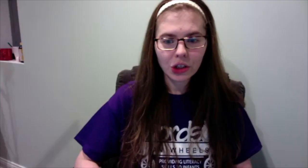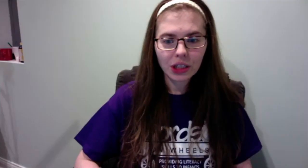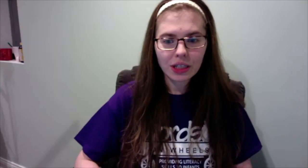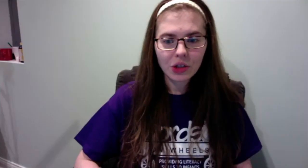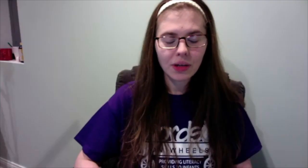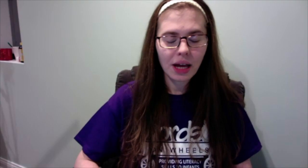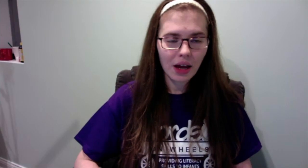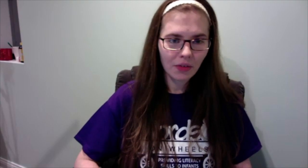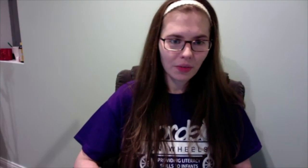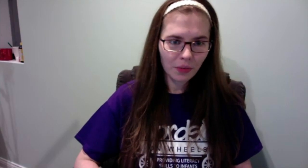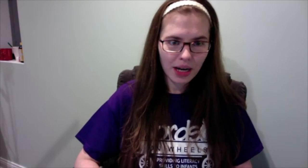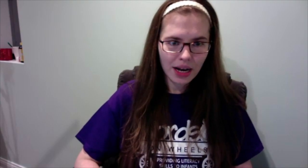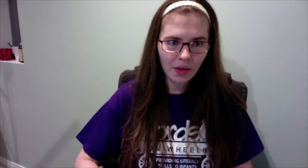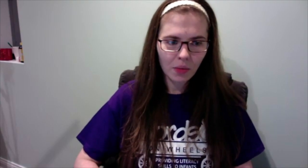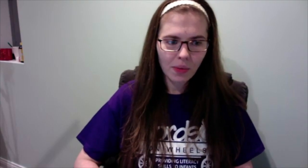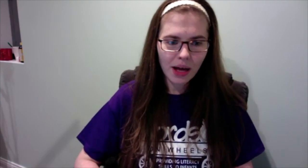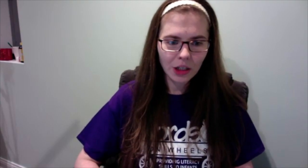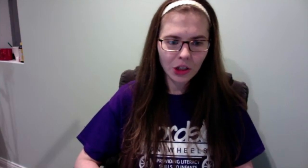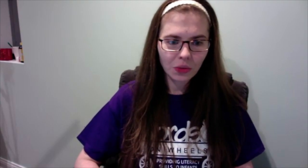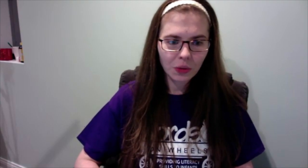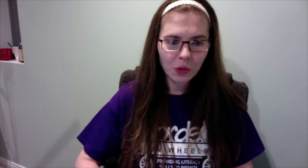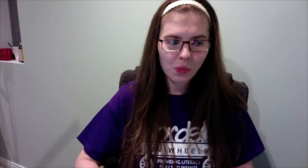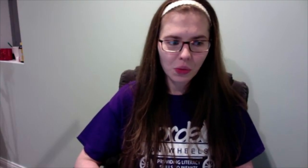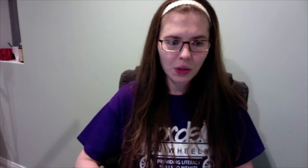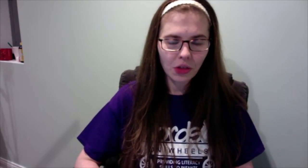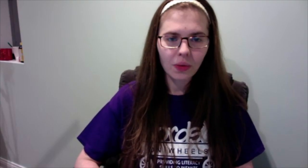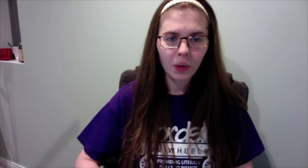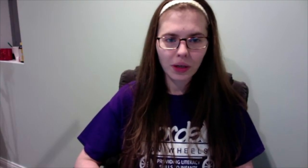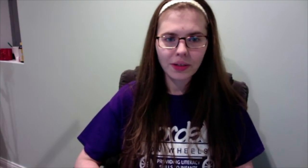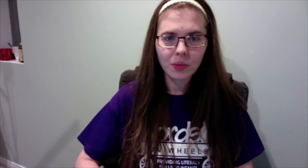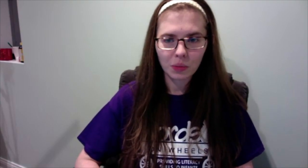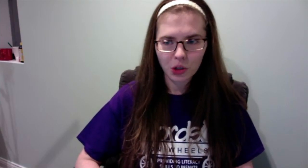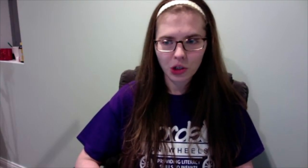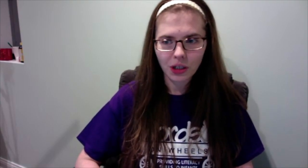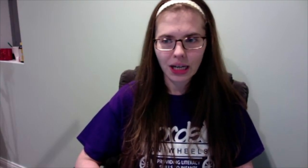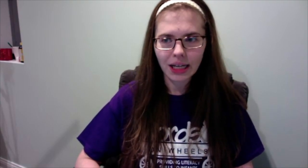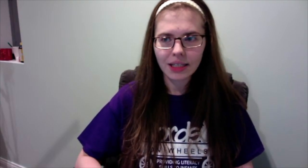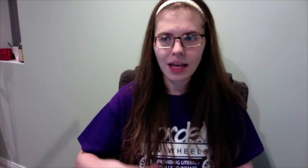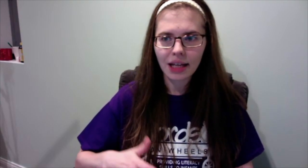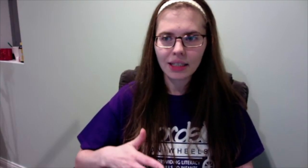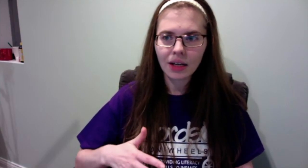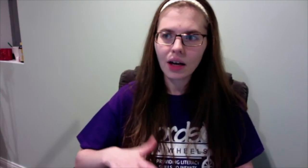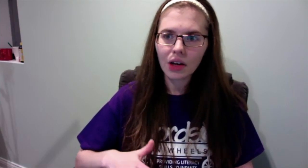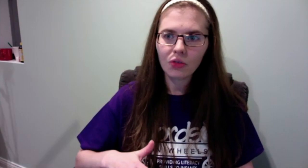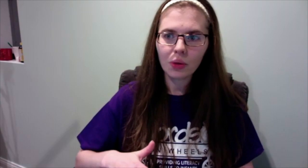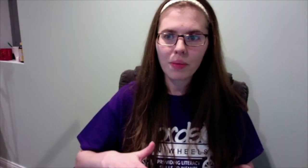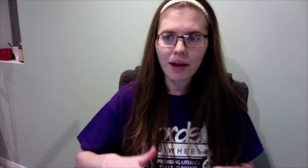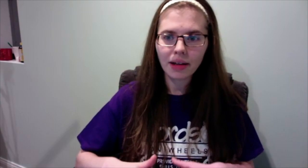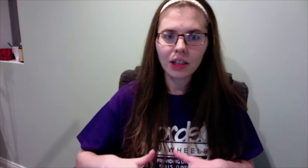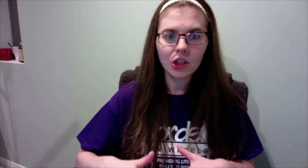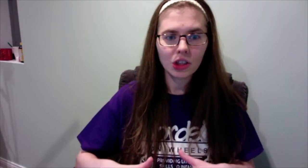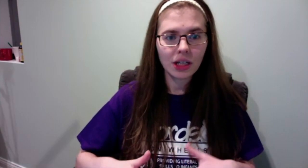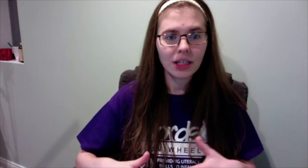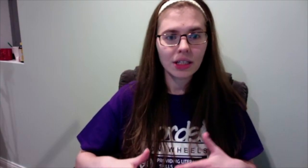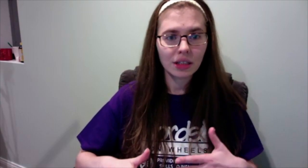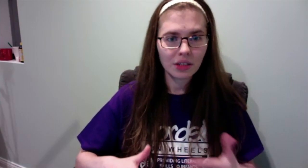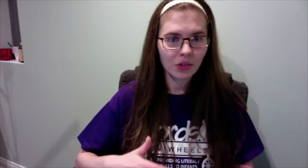is 2.5 right now, but she was born 3 weeks premature. And it's that cutoff where medically she is considered